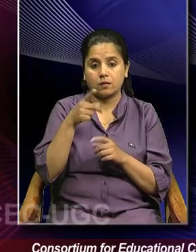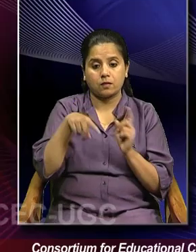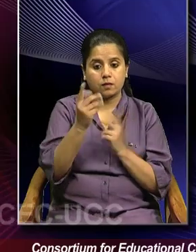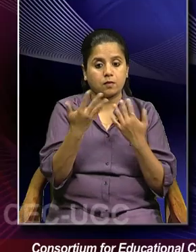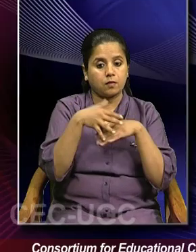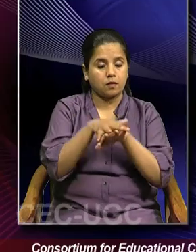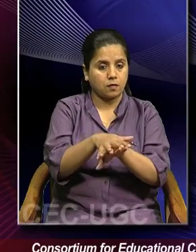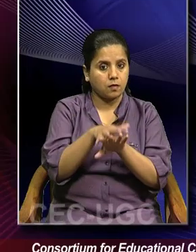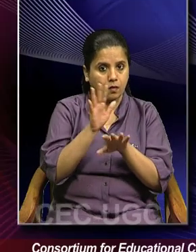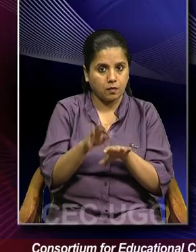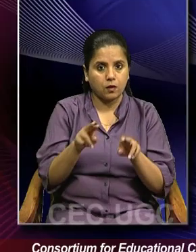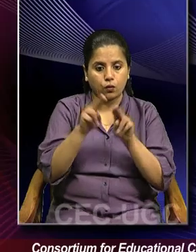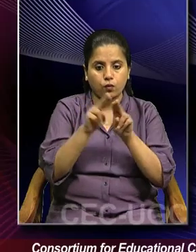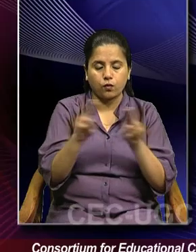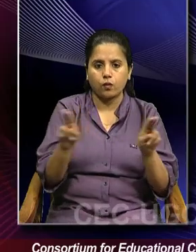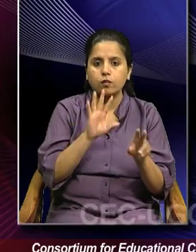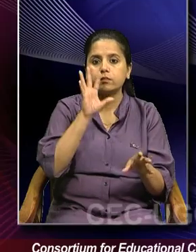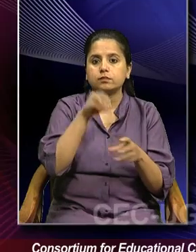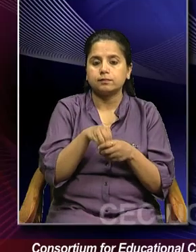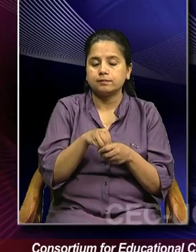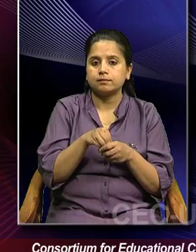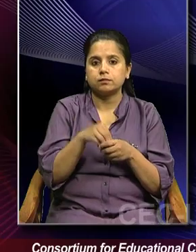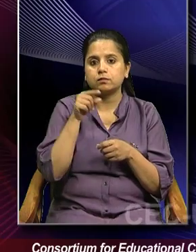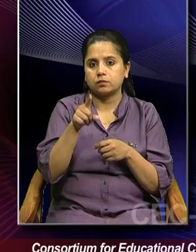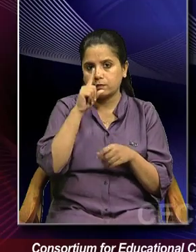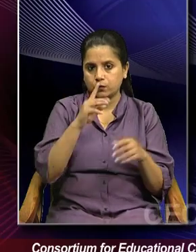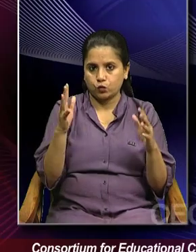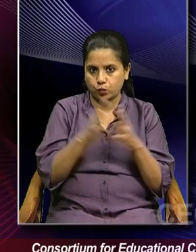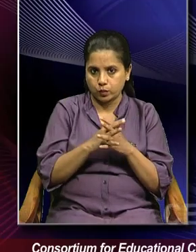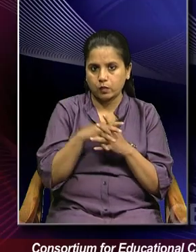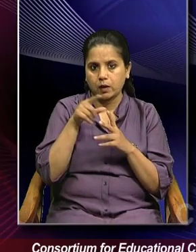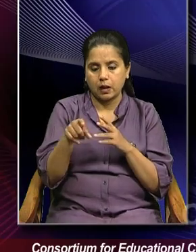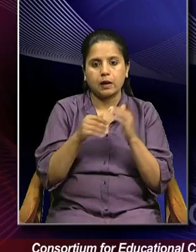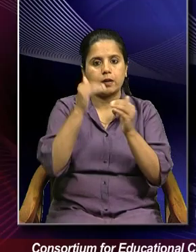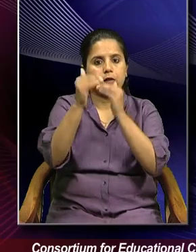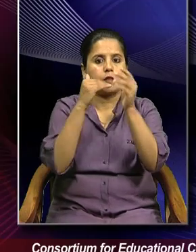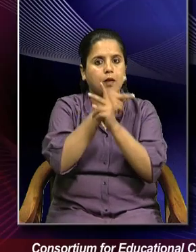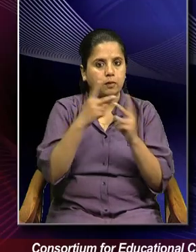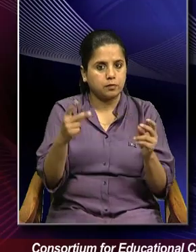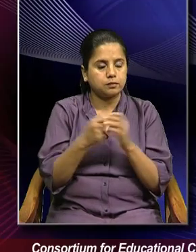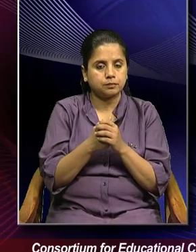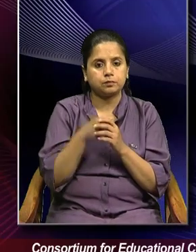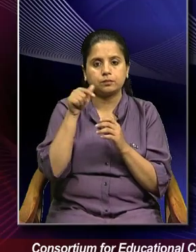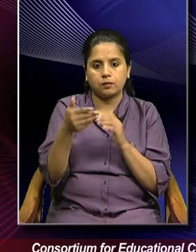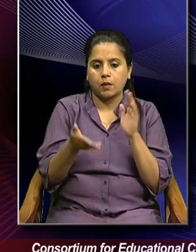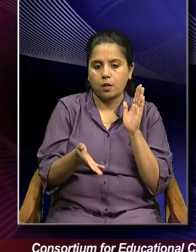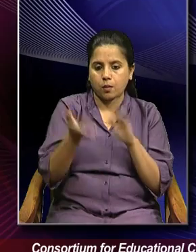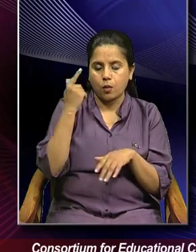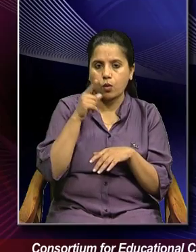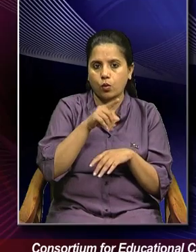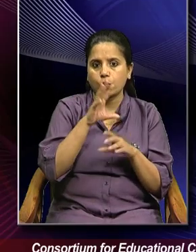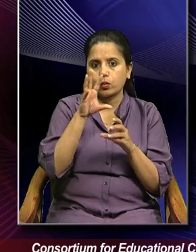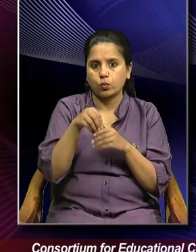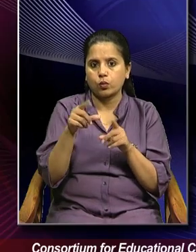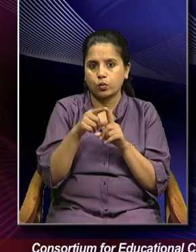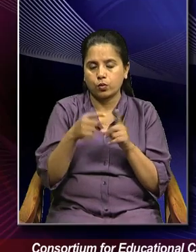integration and full participation of women in development, increased contribution